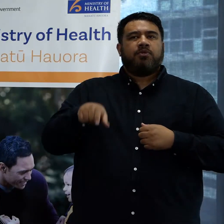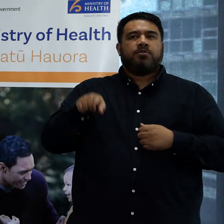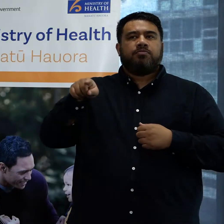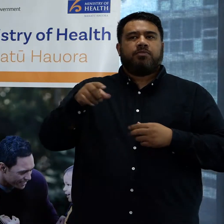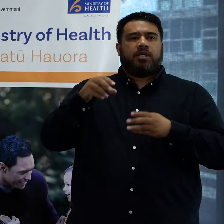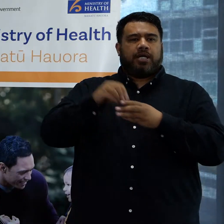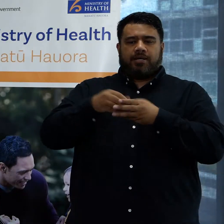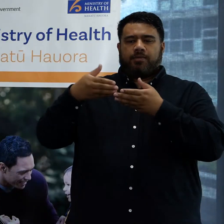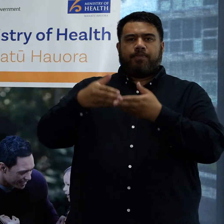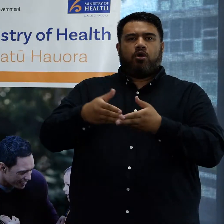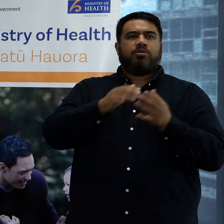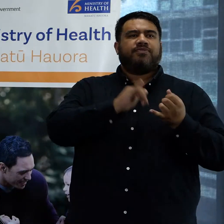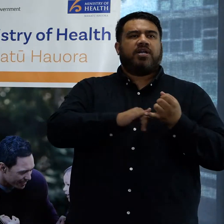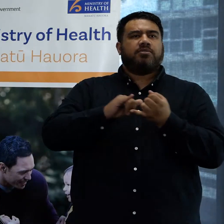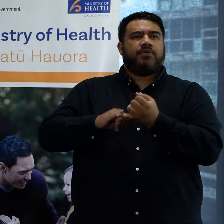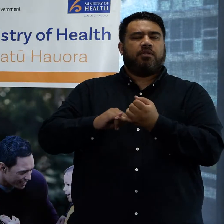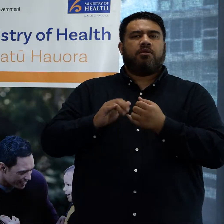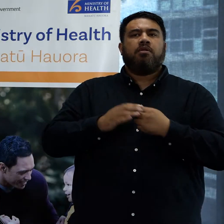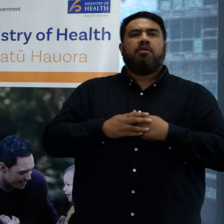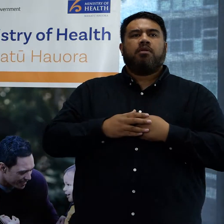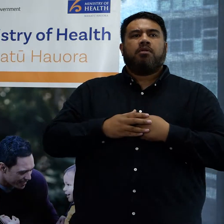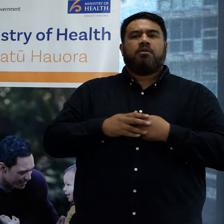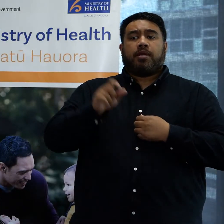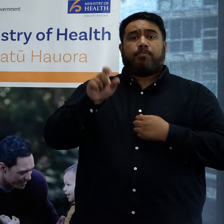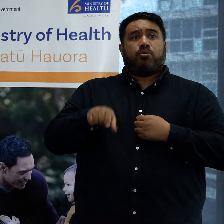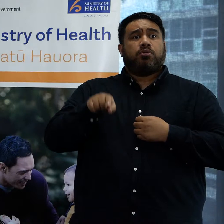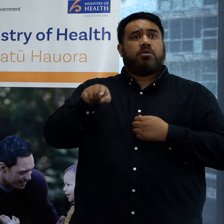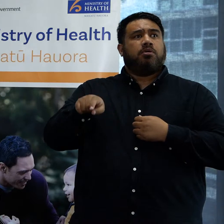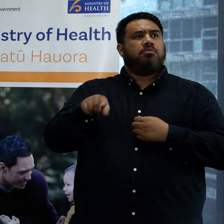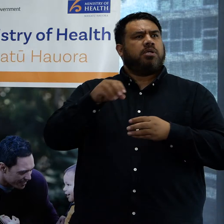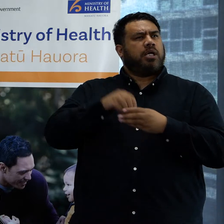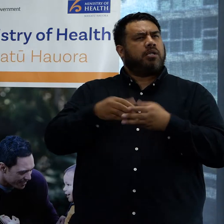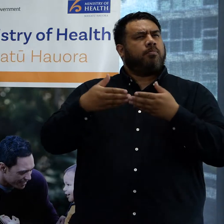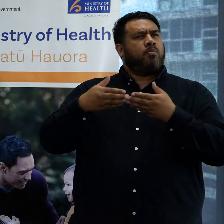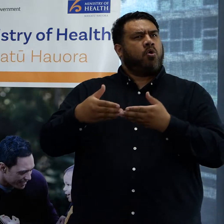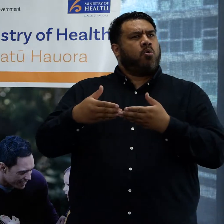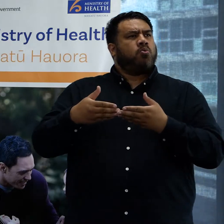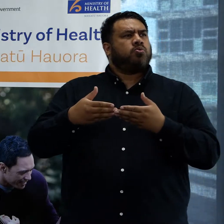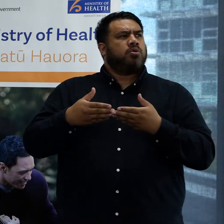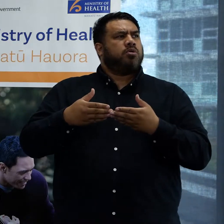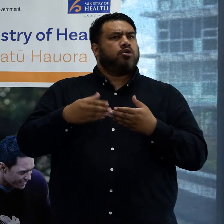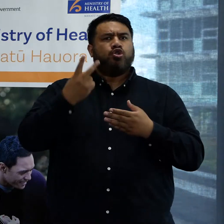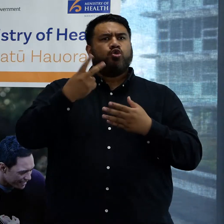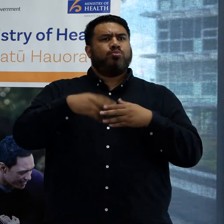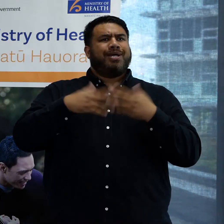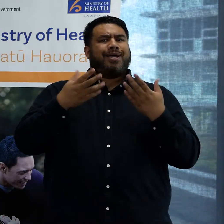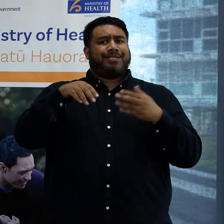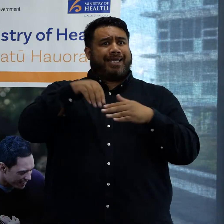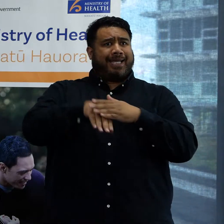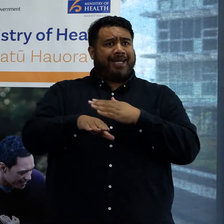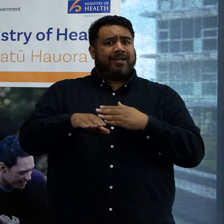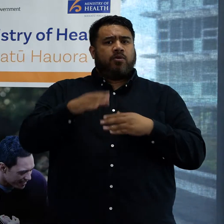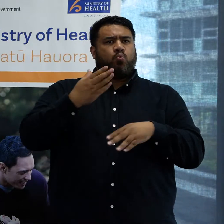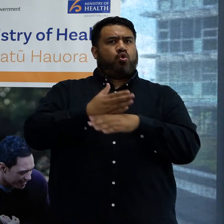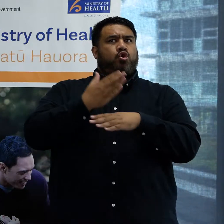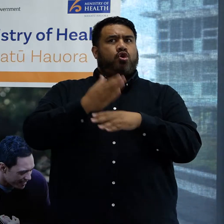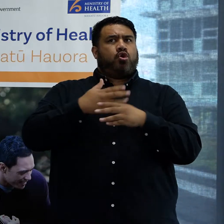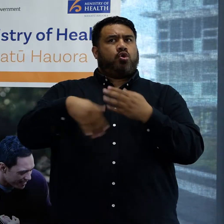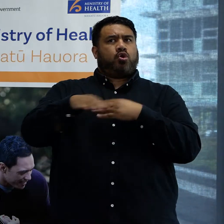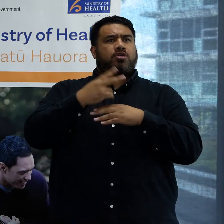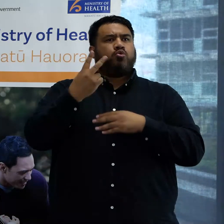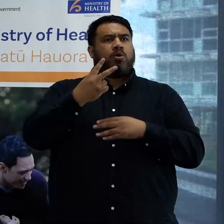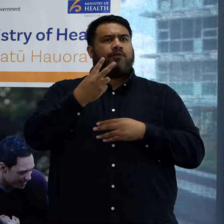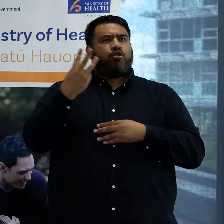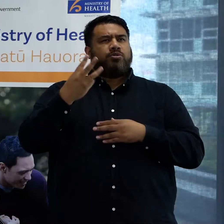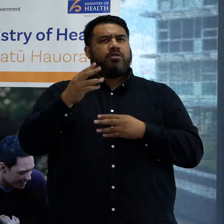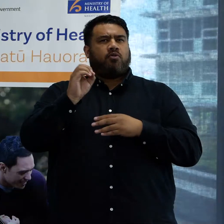vessel, the Savrana Seville, which case A spent time over 2 days working on in Auckland on the 12th and 13th of